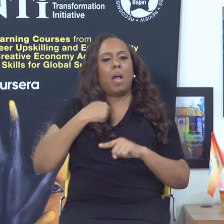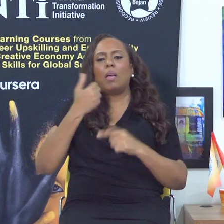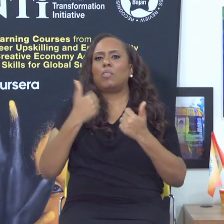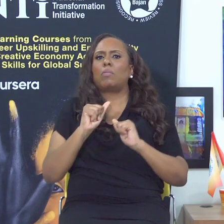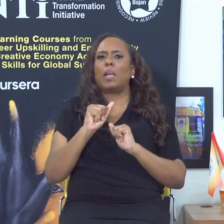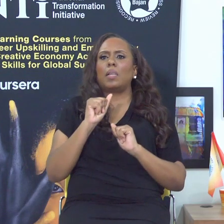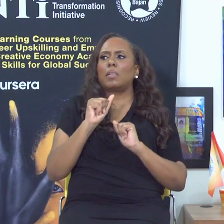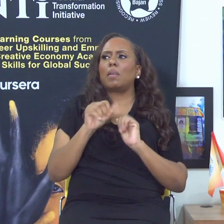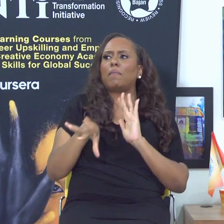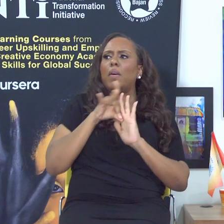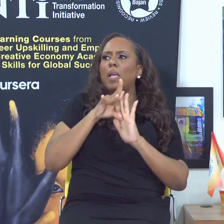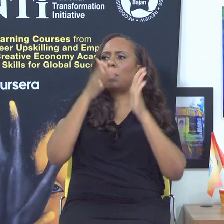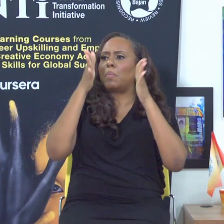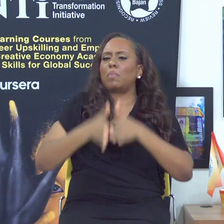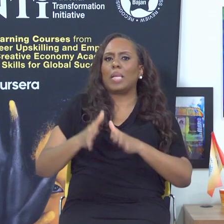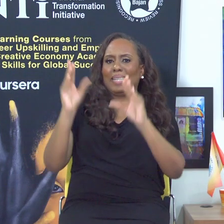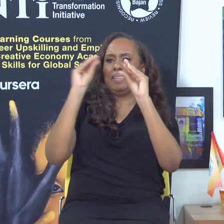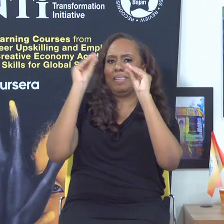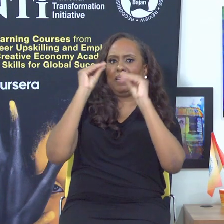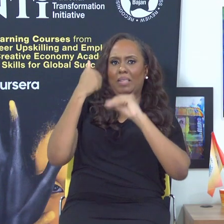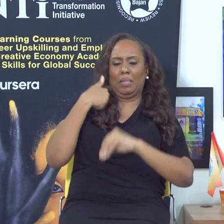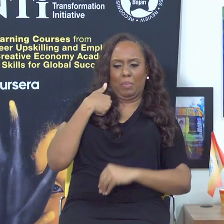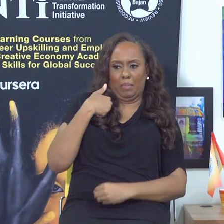Tutor, and